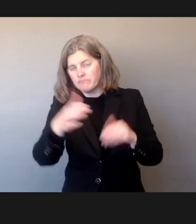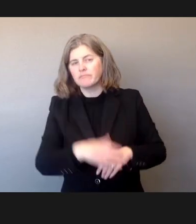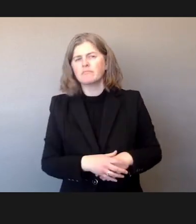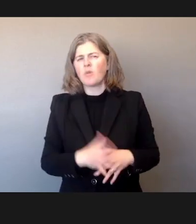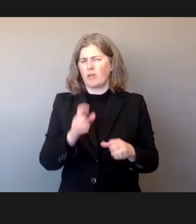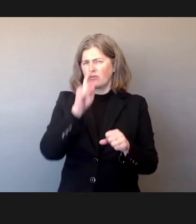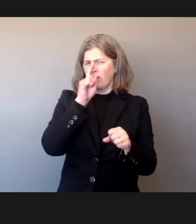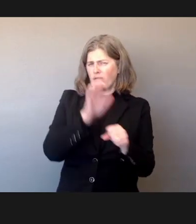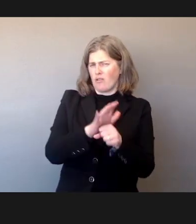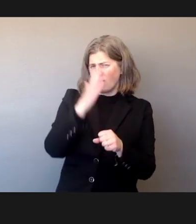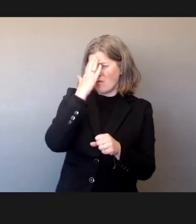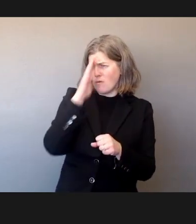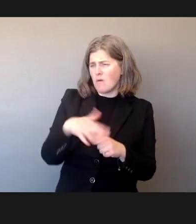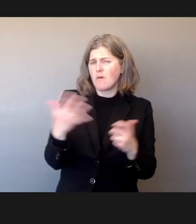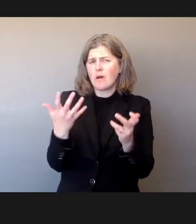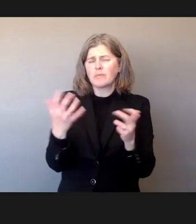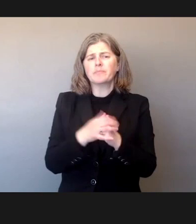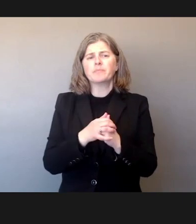confirm,